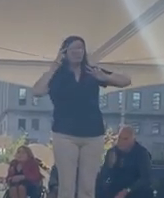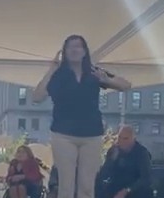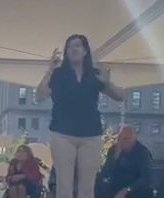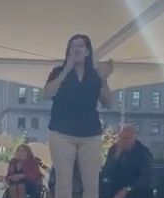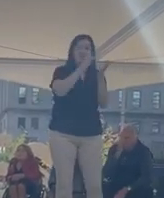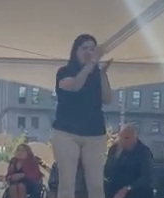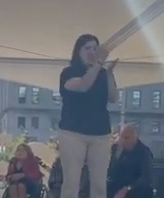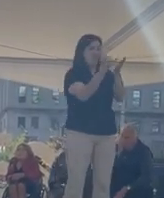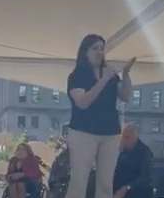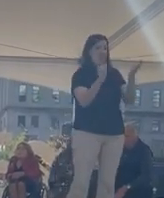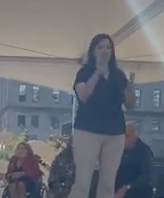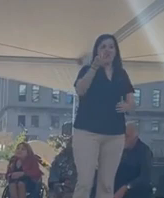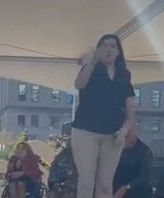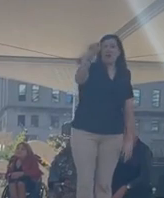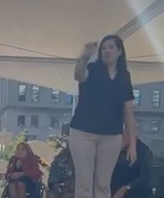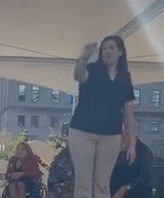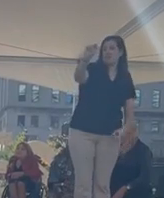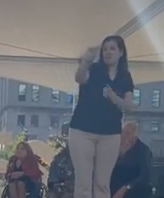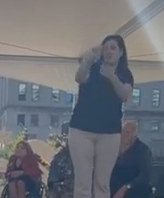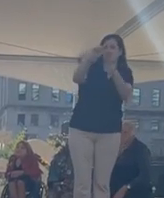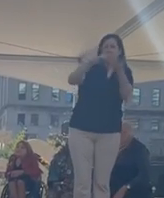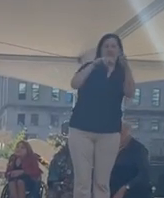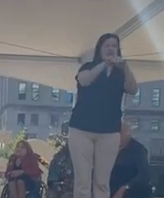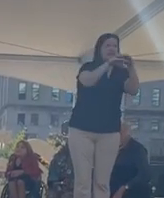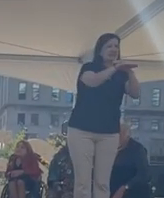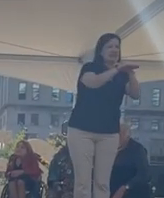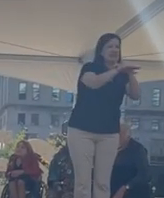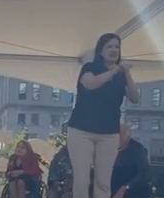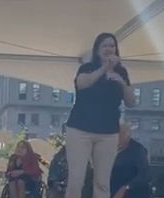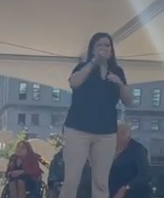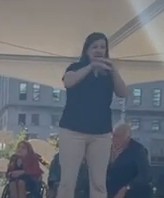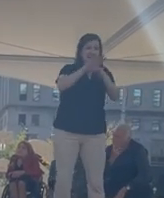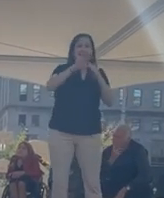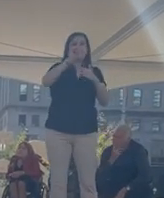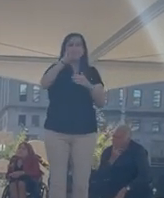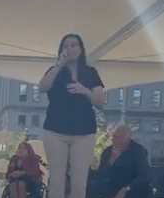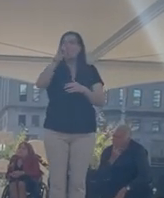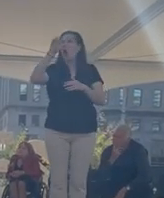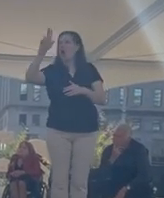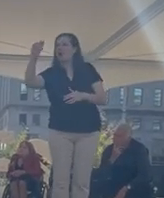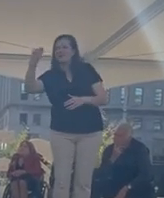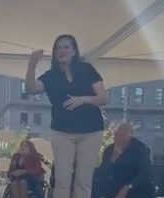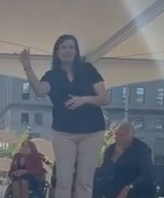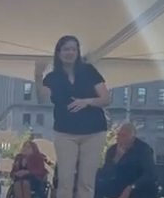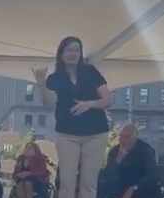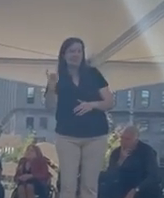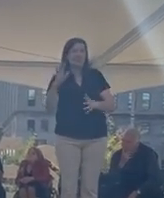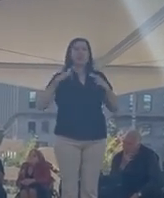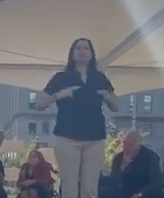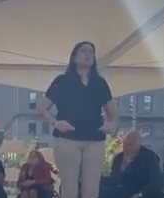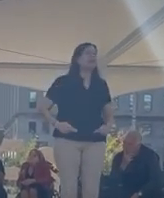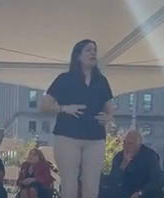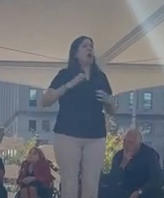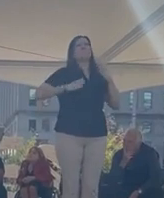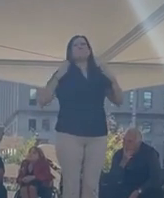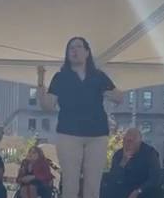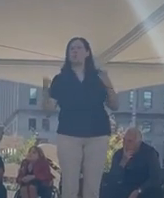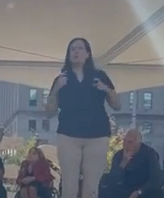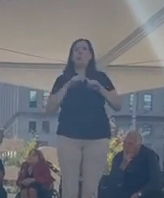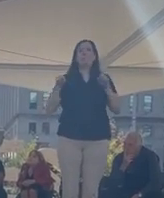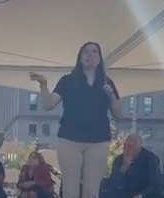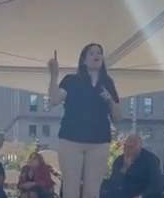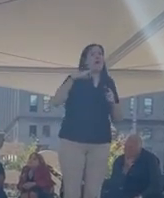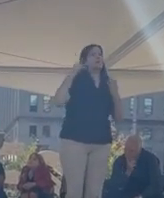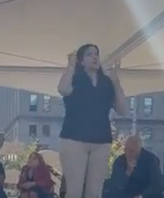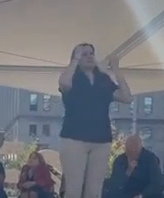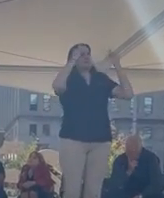Art is an access is an art. Access is emotional, it's human, it's a practicality that you have to come